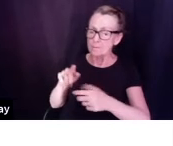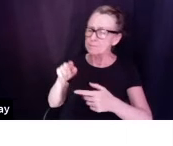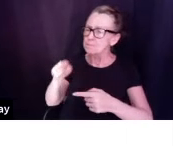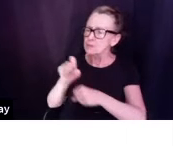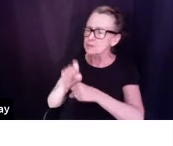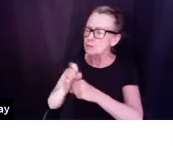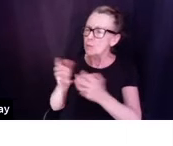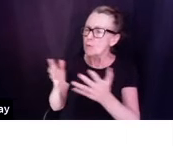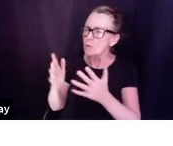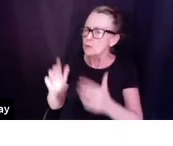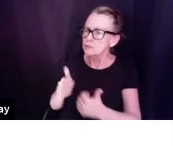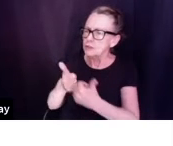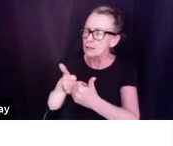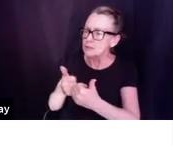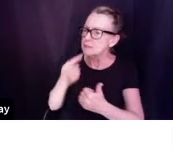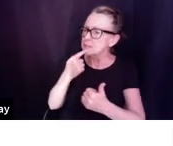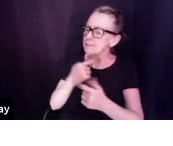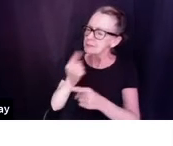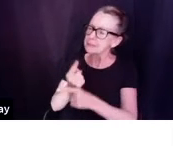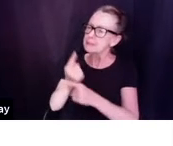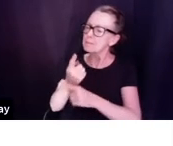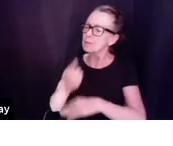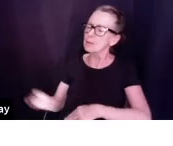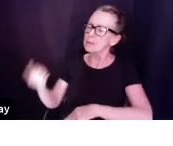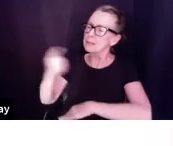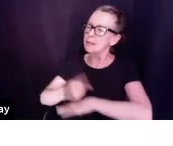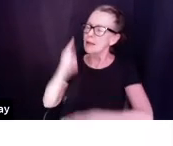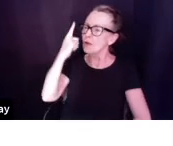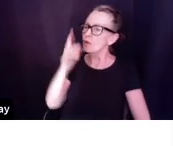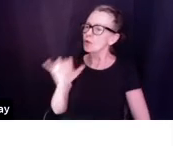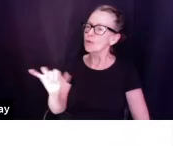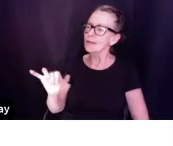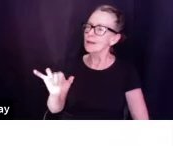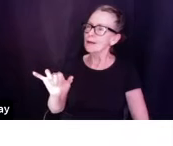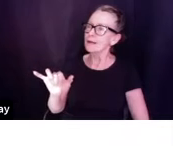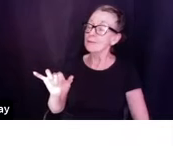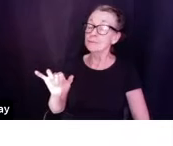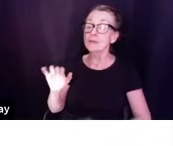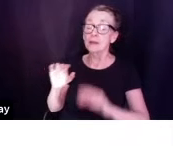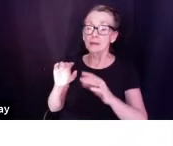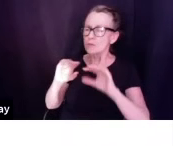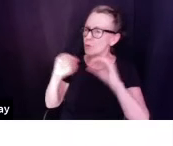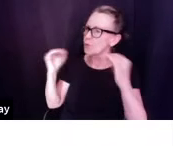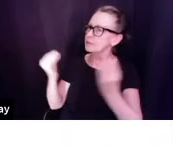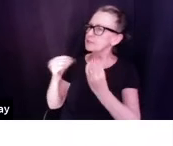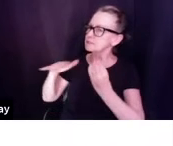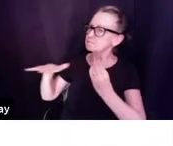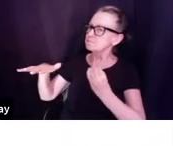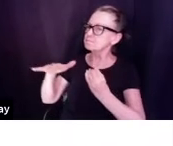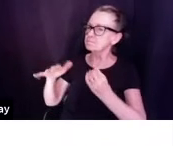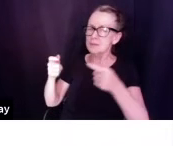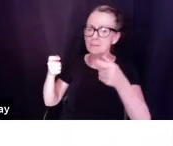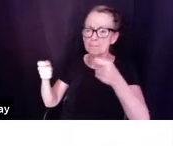job? Can you tell me a typical day? What does that look like? And the organization, you can ask about the